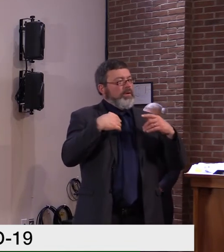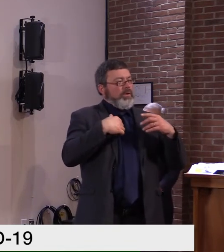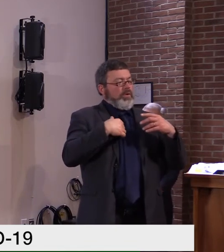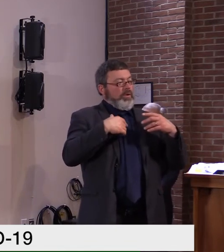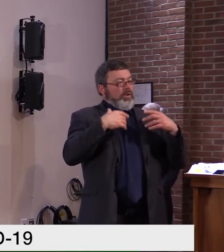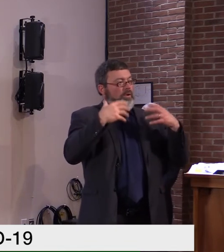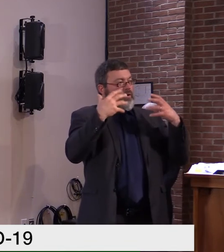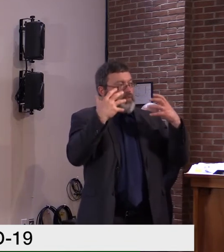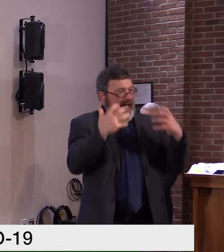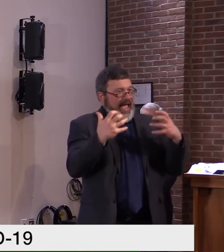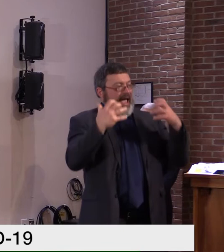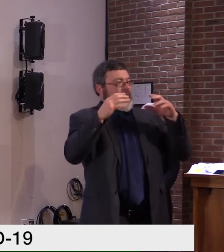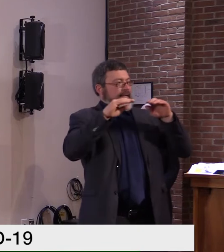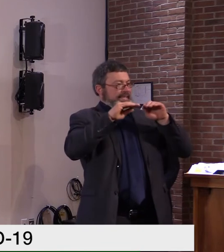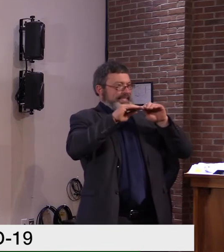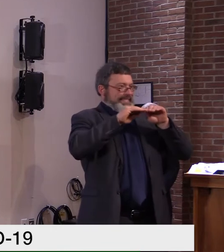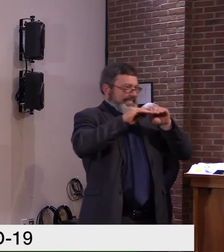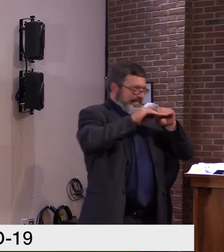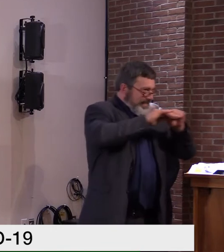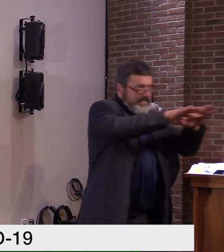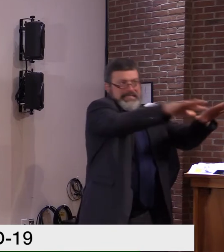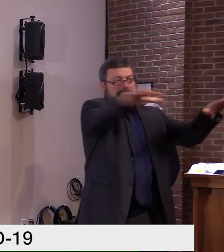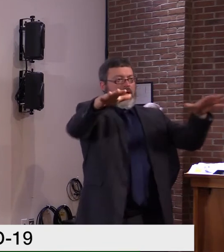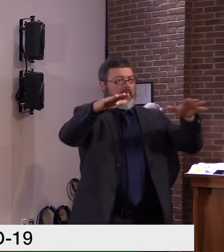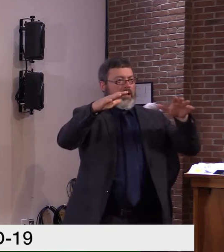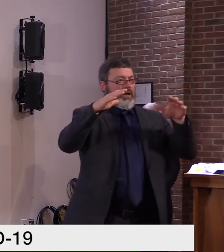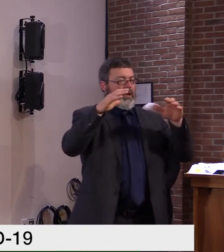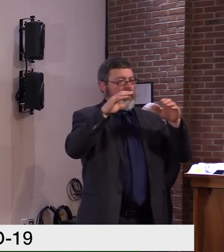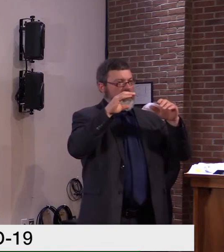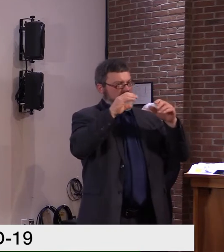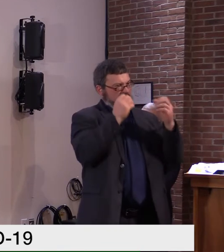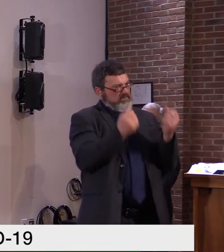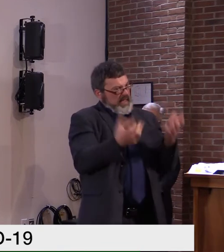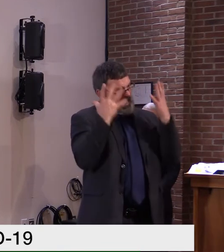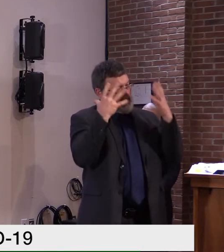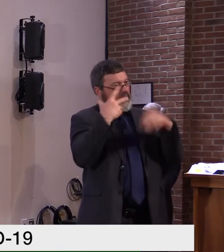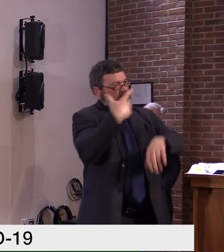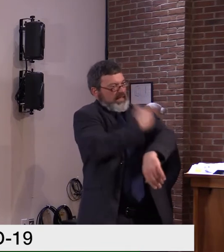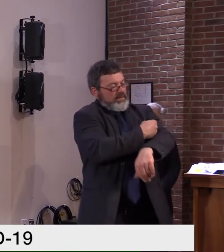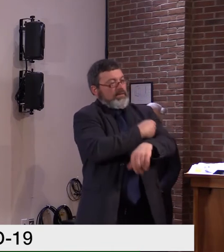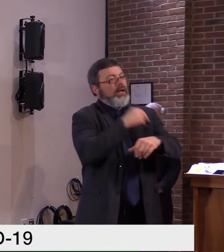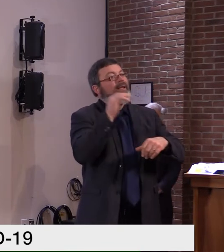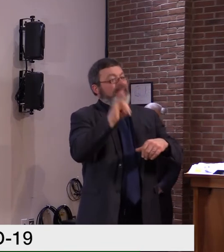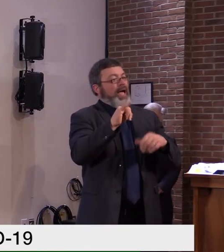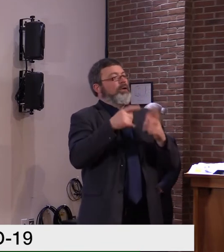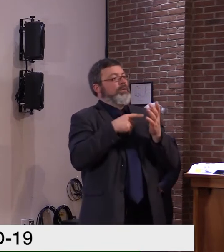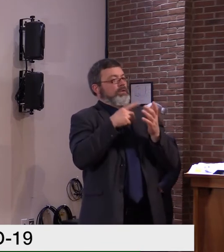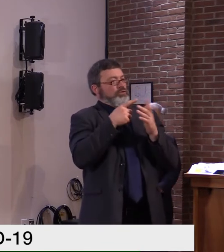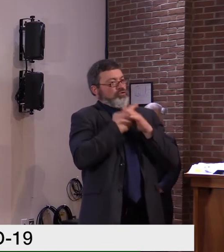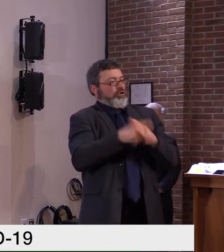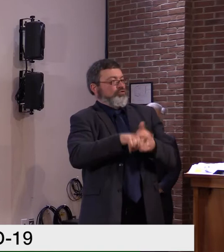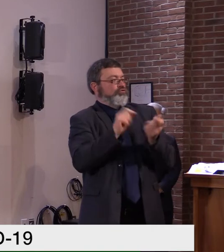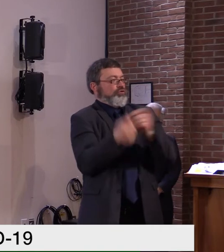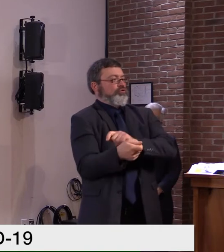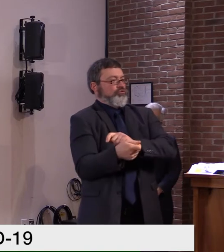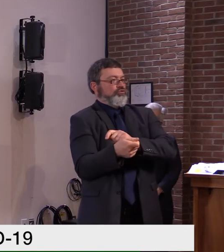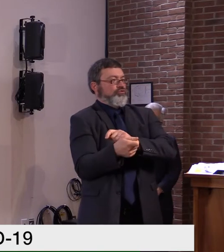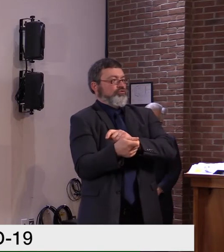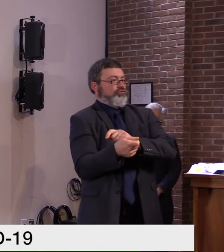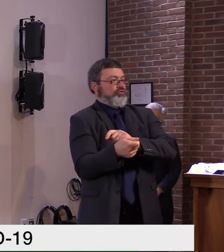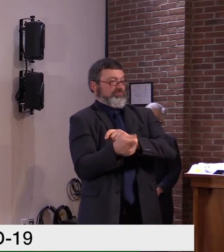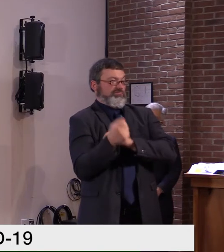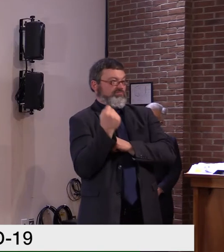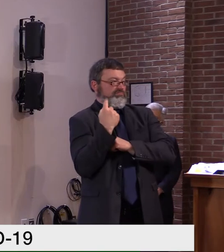what else is happening among Vermonters who are not yet vaccinated and whether we're seeing high rates of disease